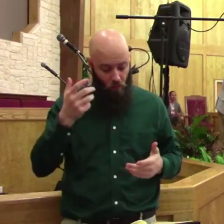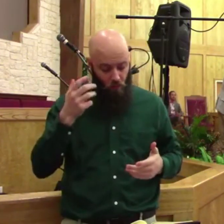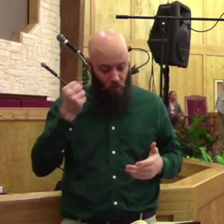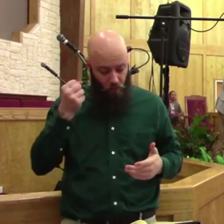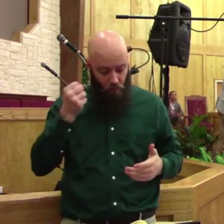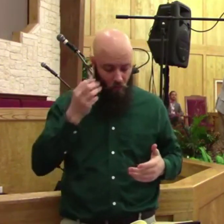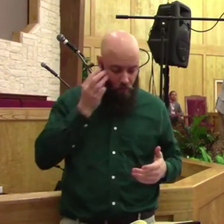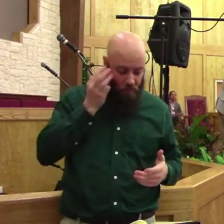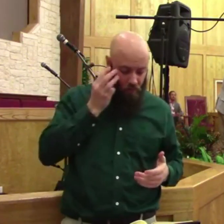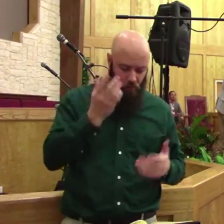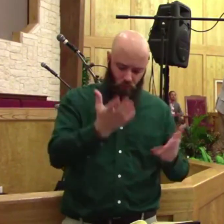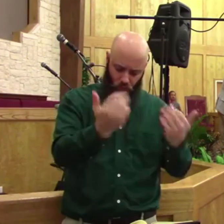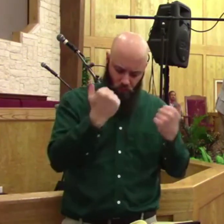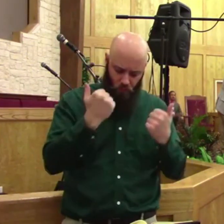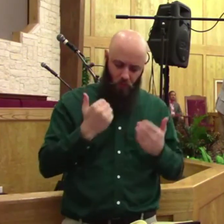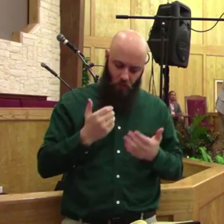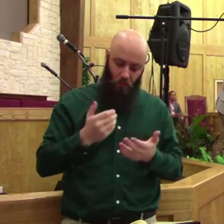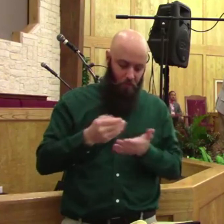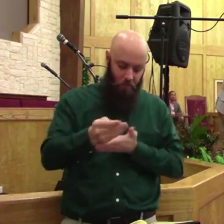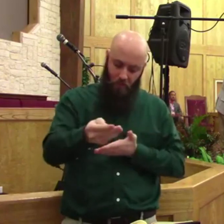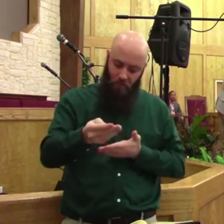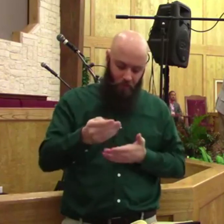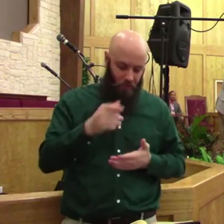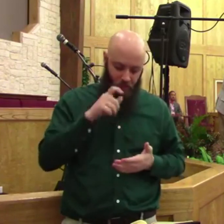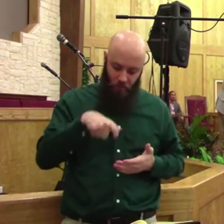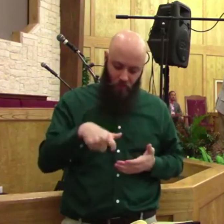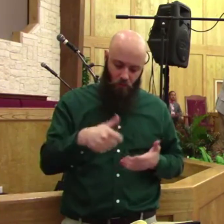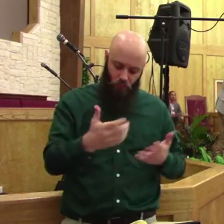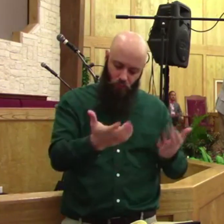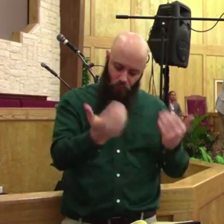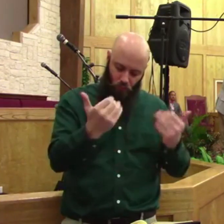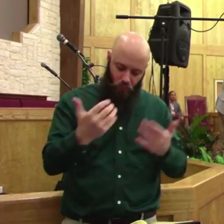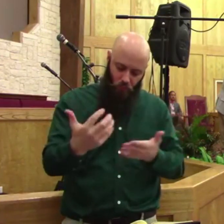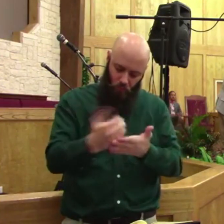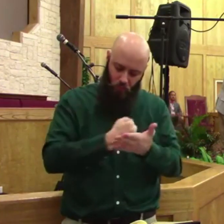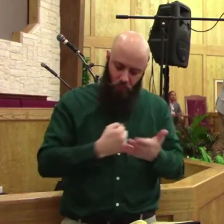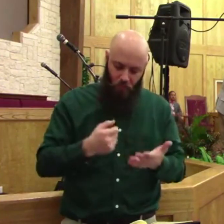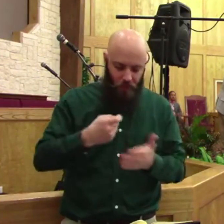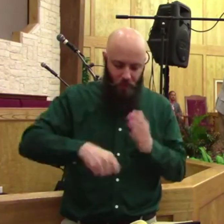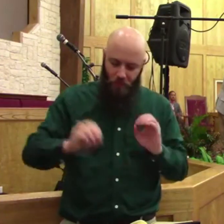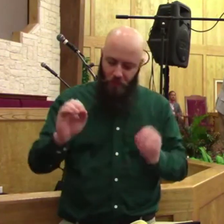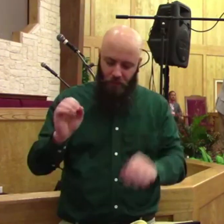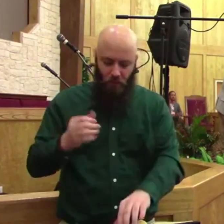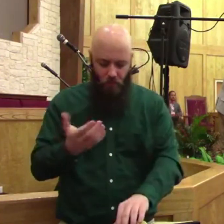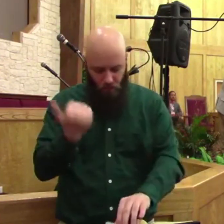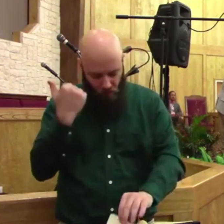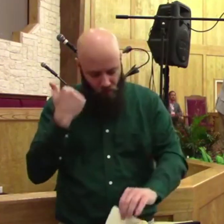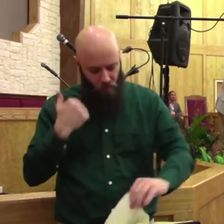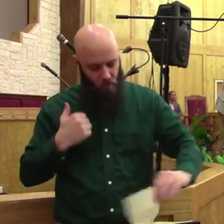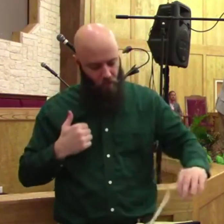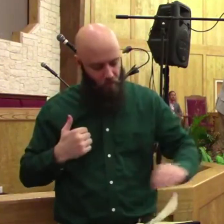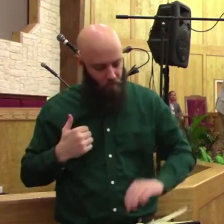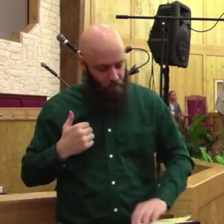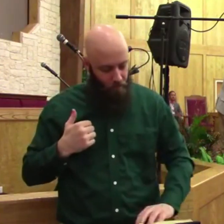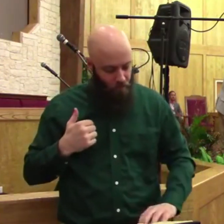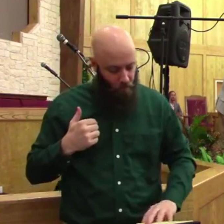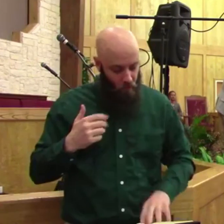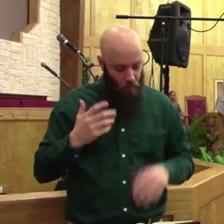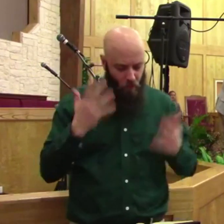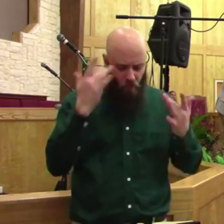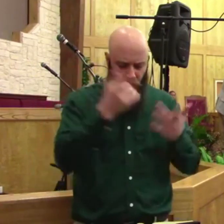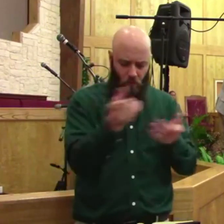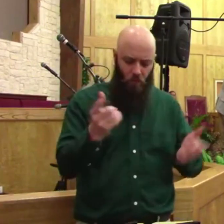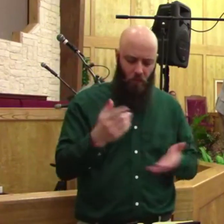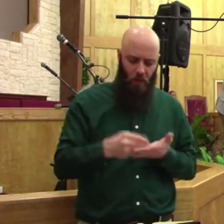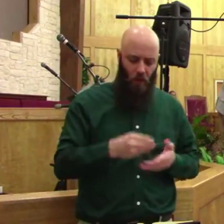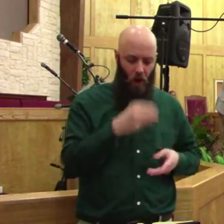Come, everyone who thirsts, come to the waters. And he who has no money, come buy and eat. Come buy wine and